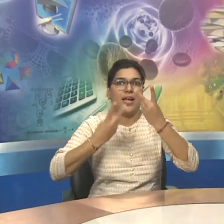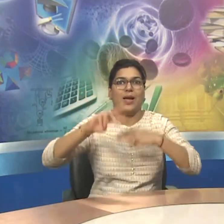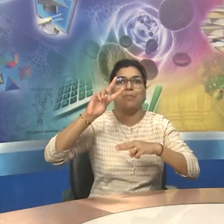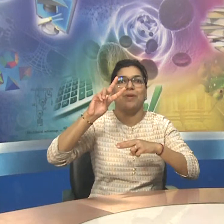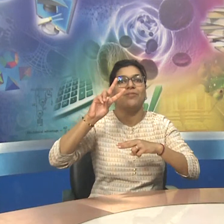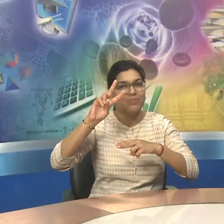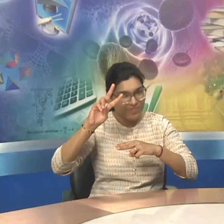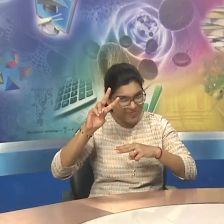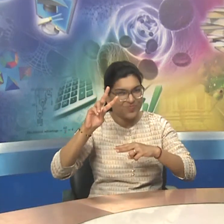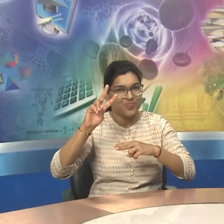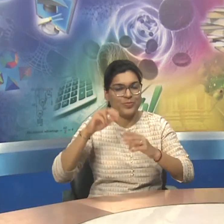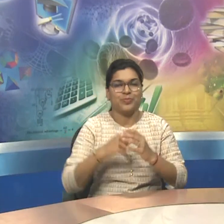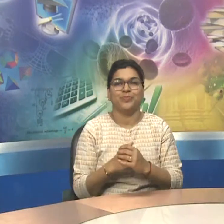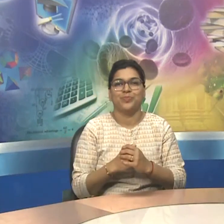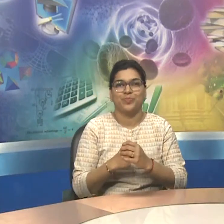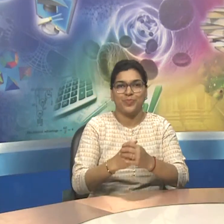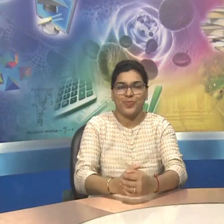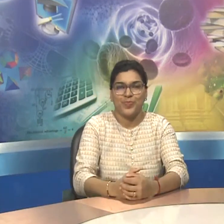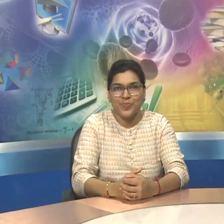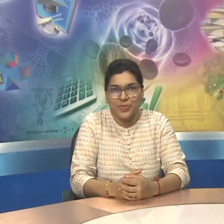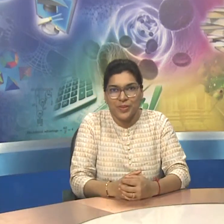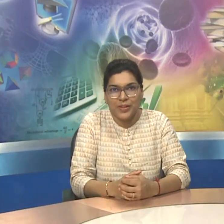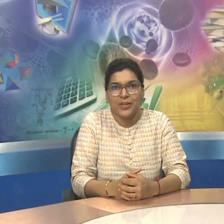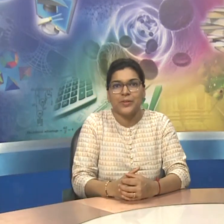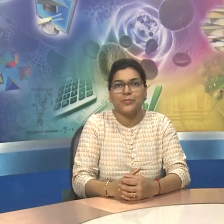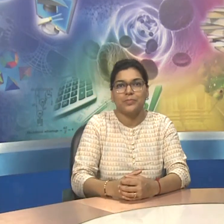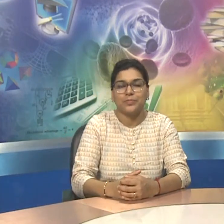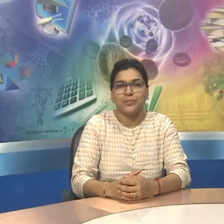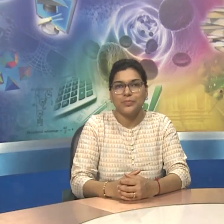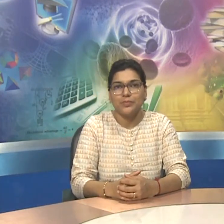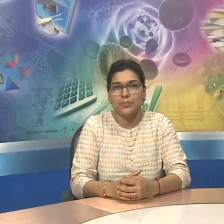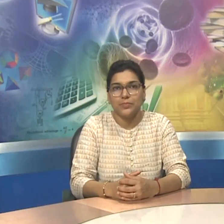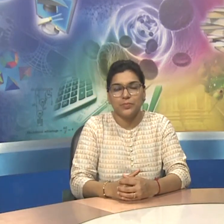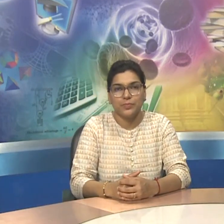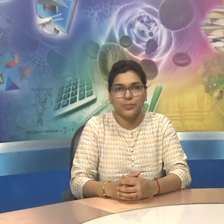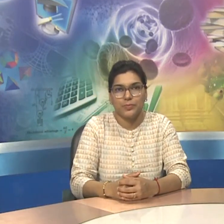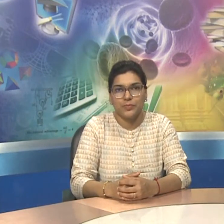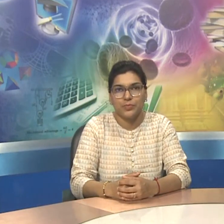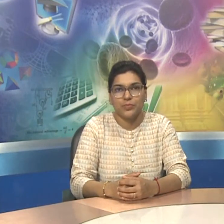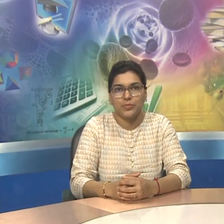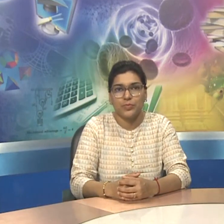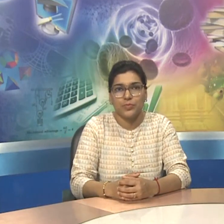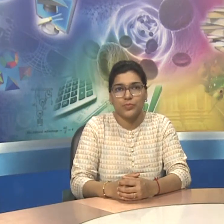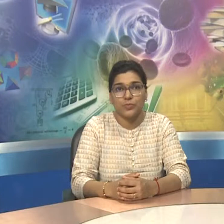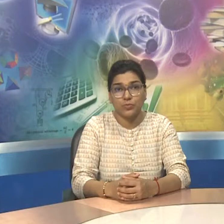now it has same secular behavior.